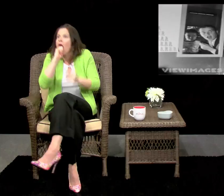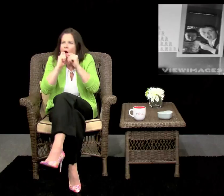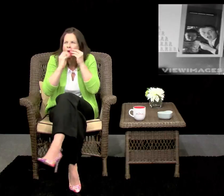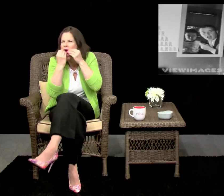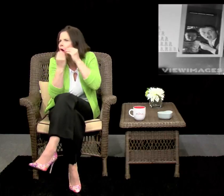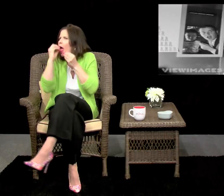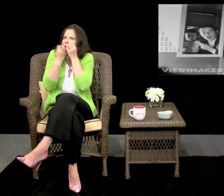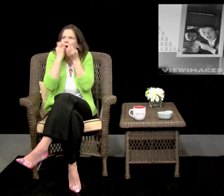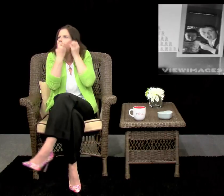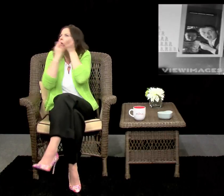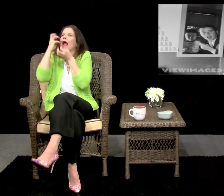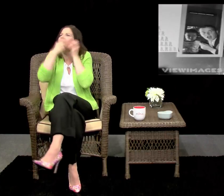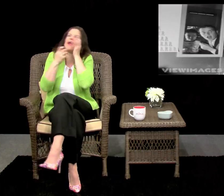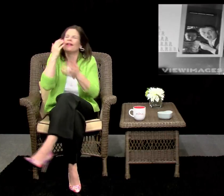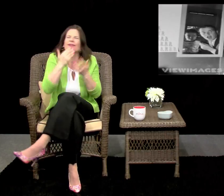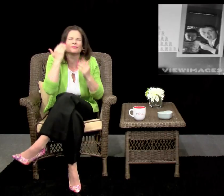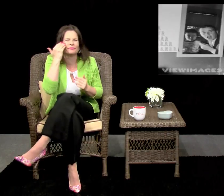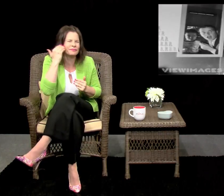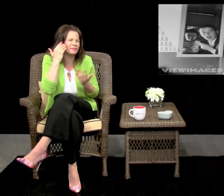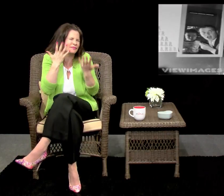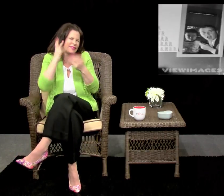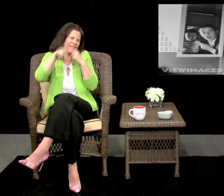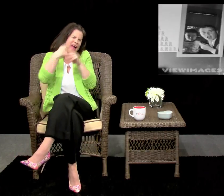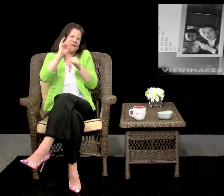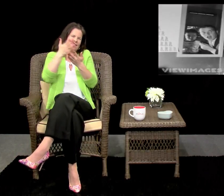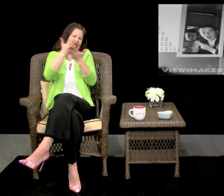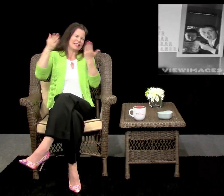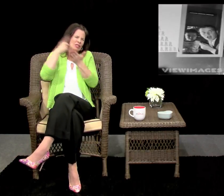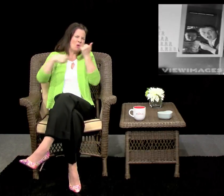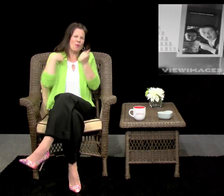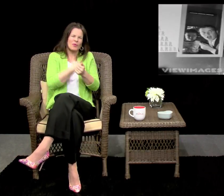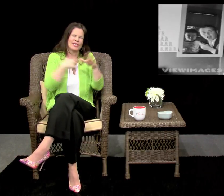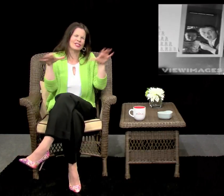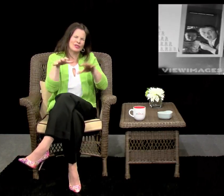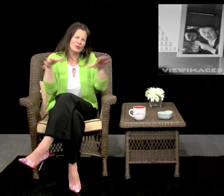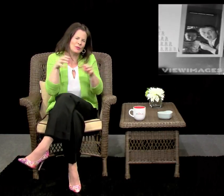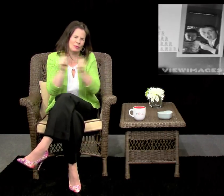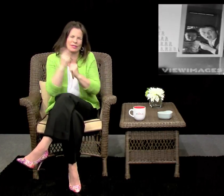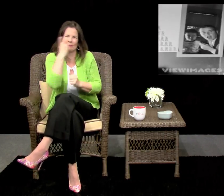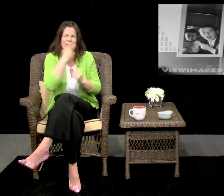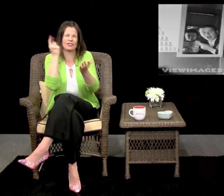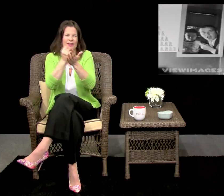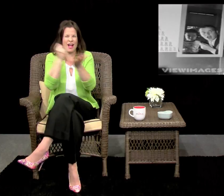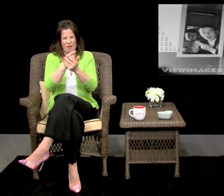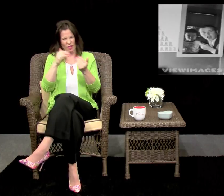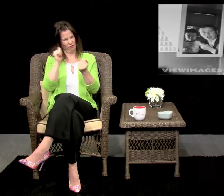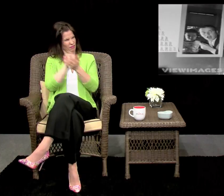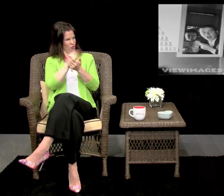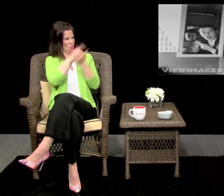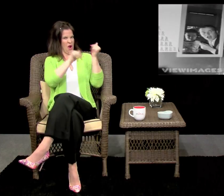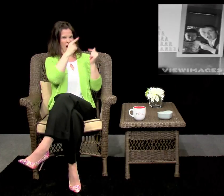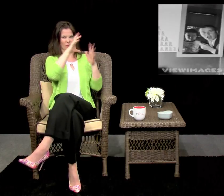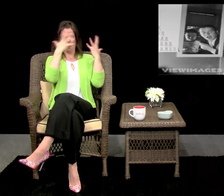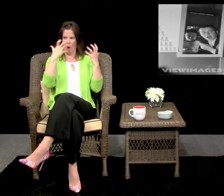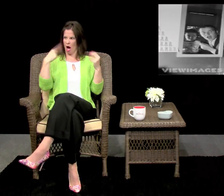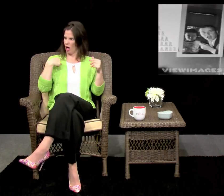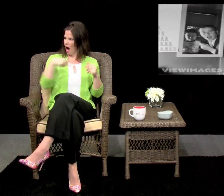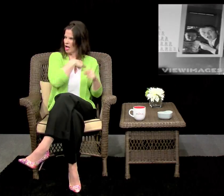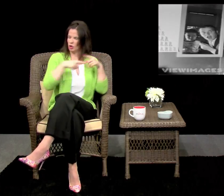they would hold their tongue down and move their cheeks a certain way and move their lips a certain way. And I mean, it's really what we do with